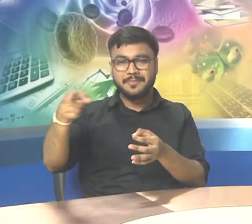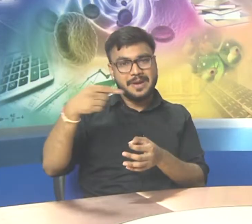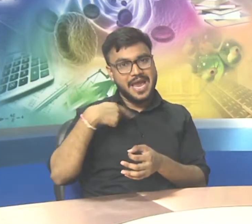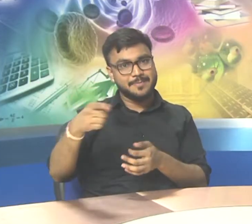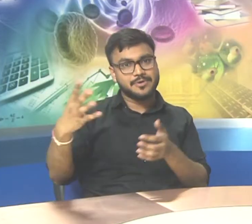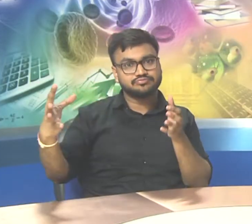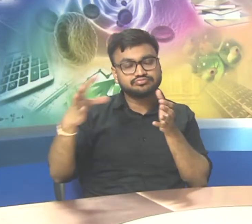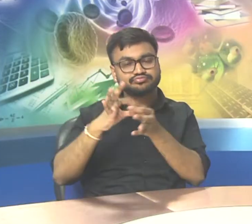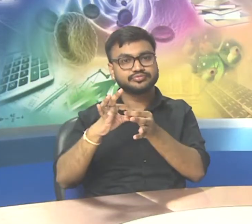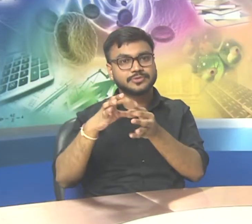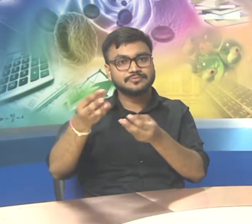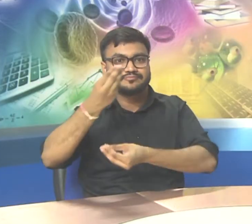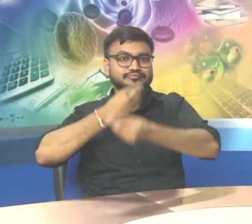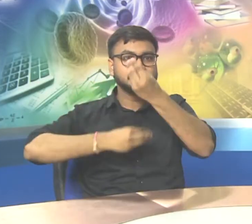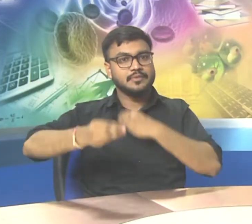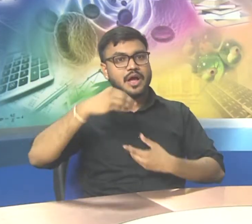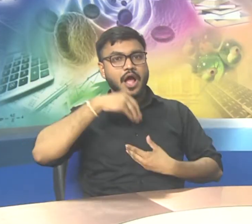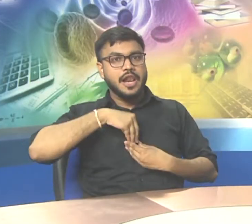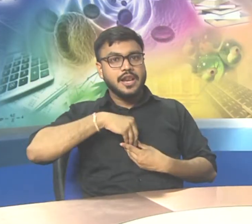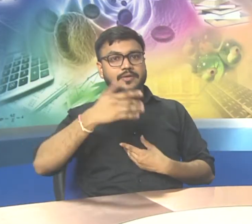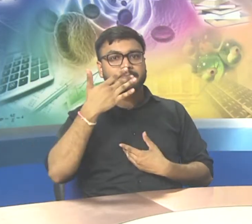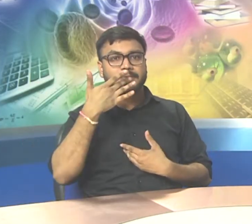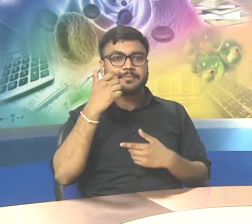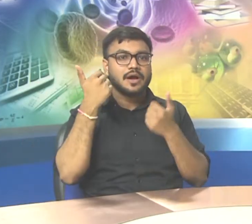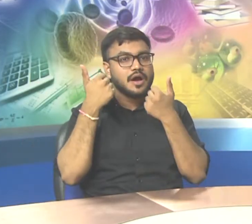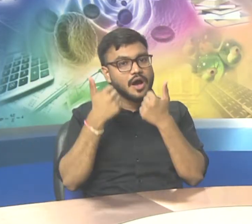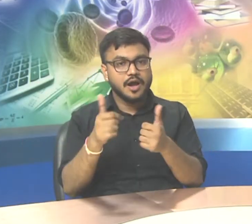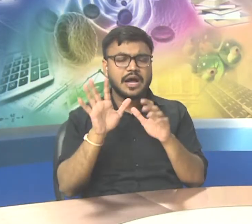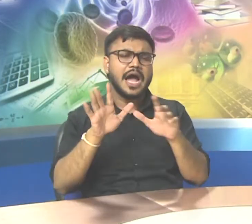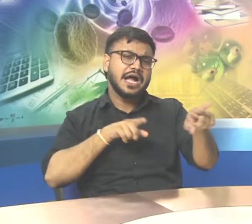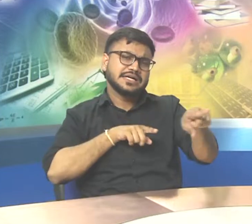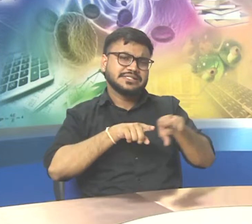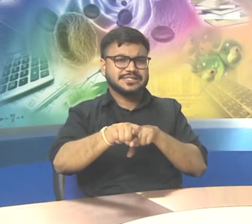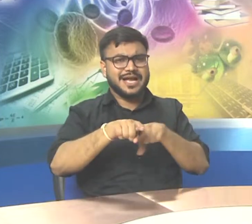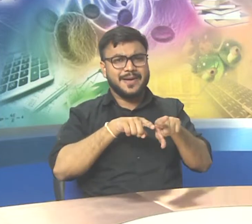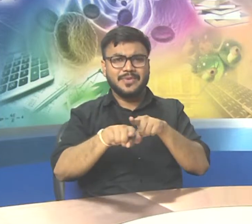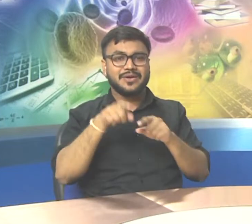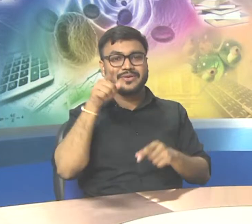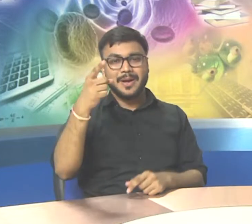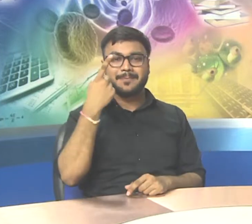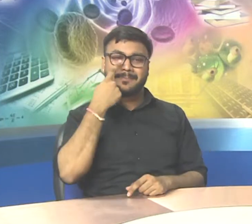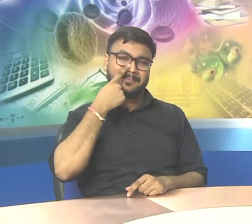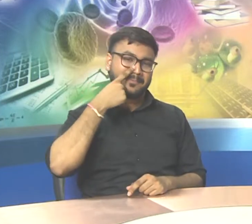Example, when your mother prepares your favorite dish, you feel loved and cared for.